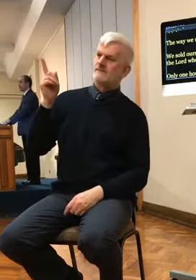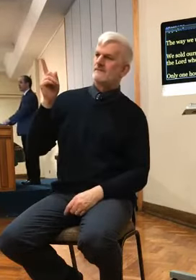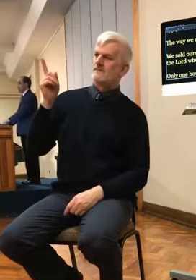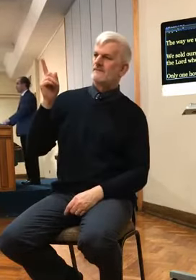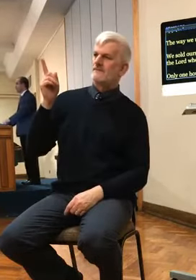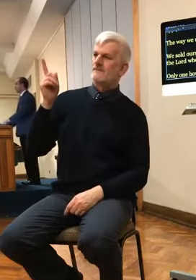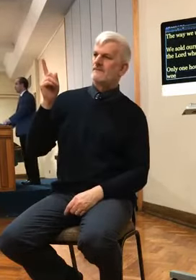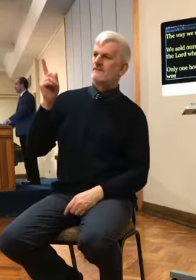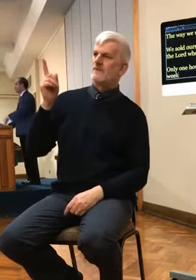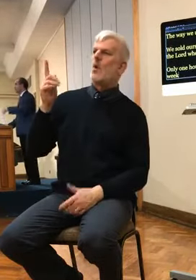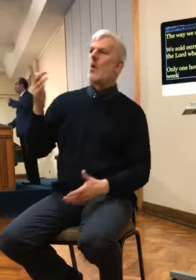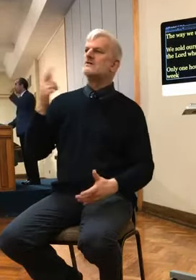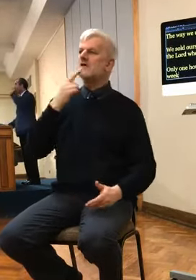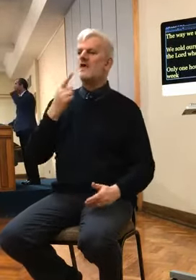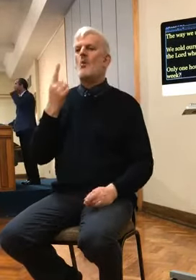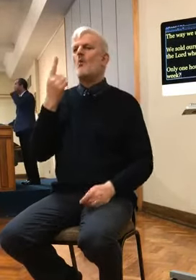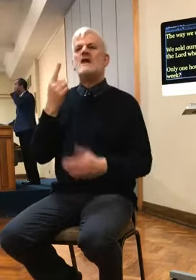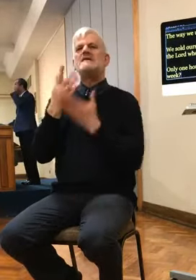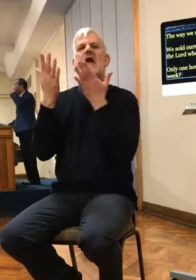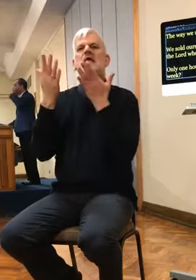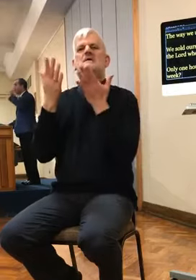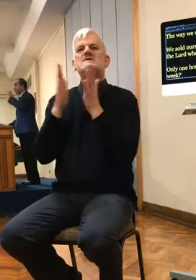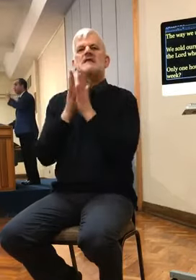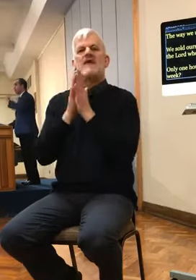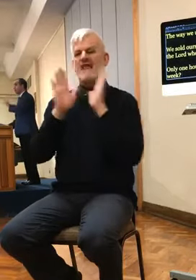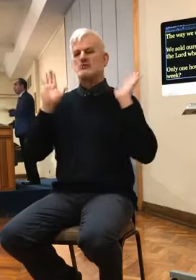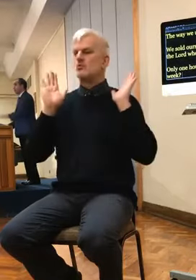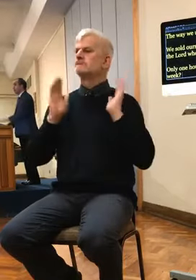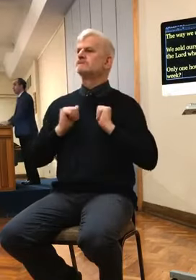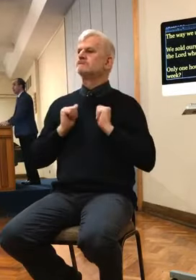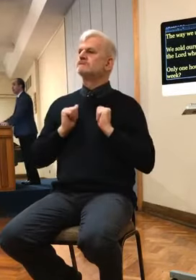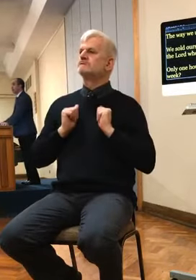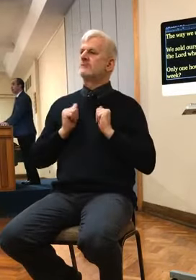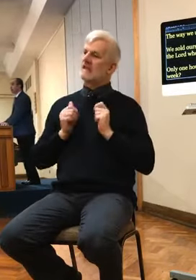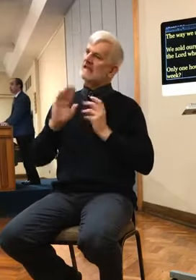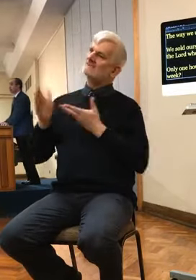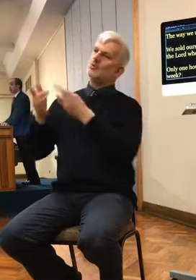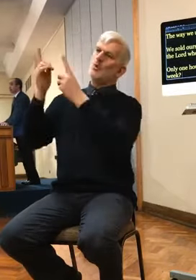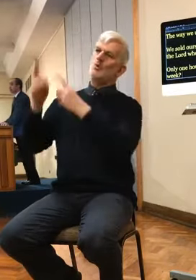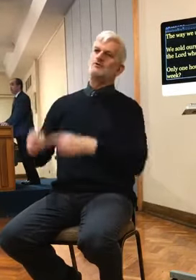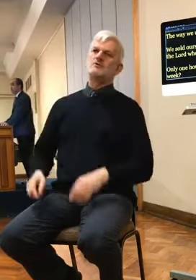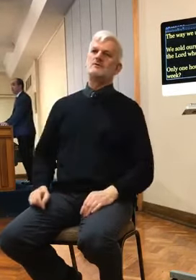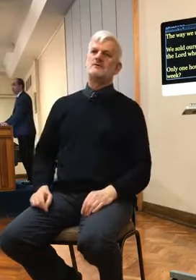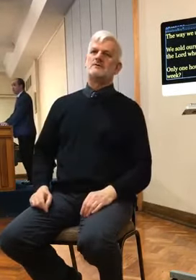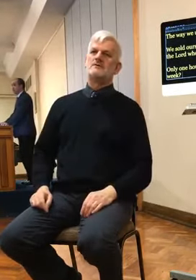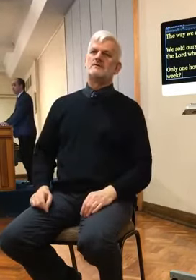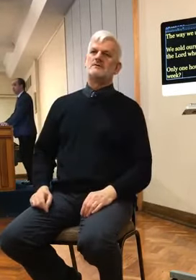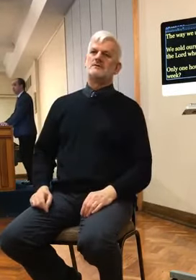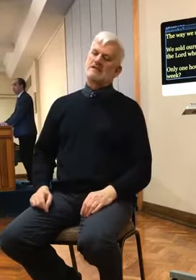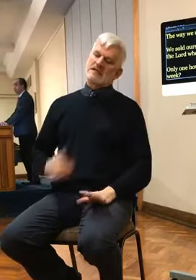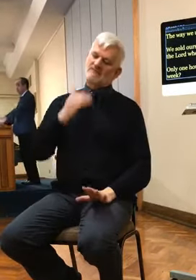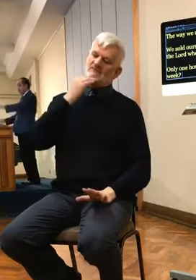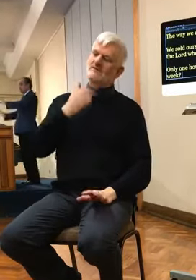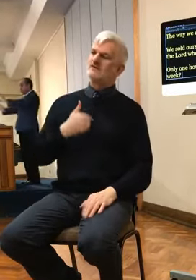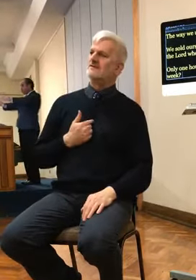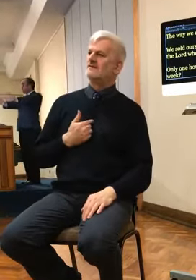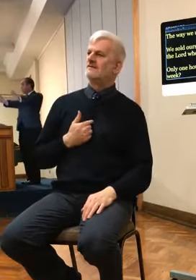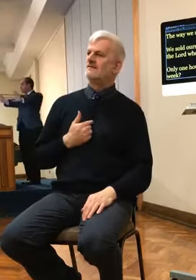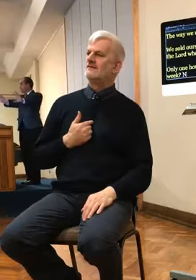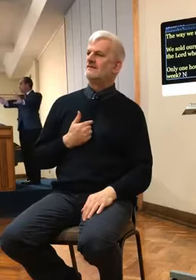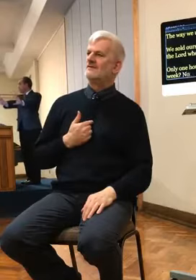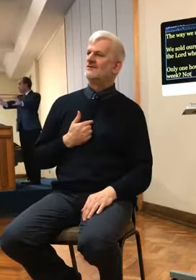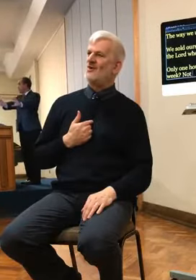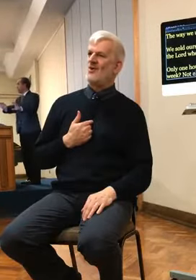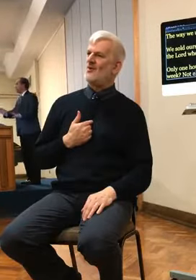just a day a week is enough for you. And actually, not even a day a week, just one service a week is enough for you. That's what